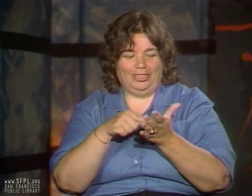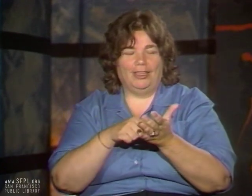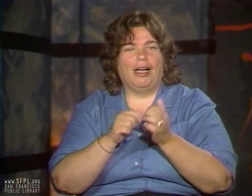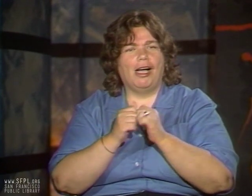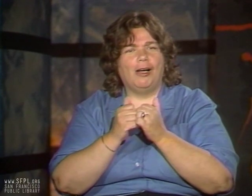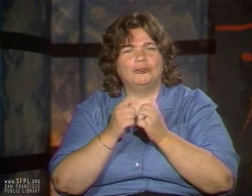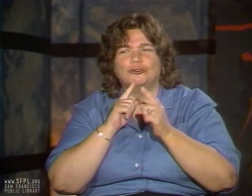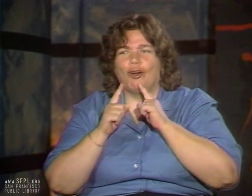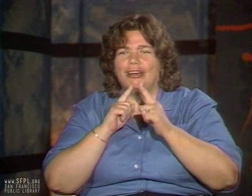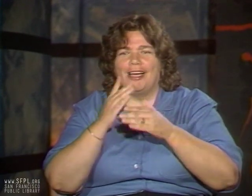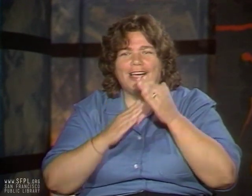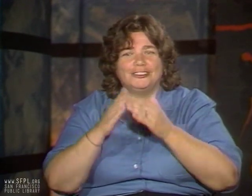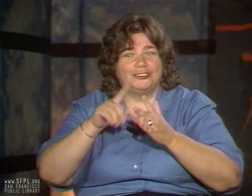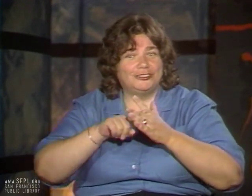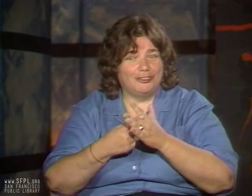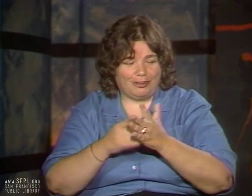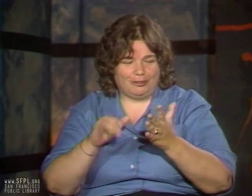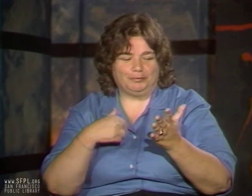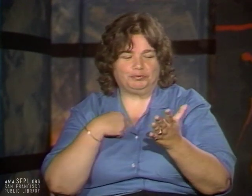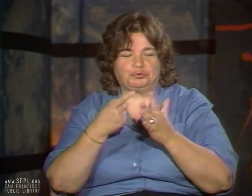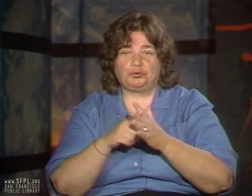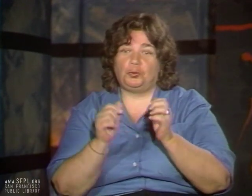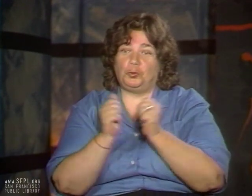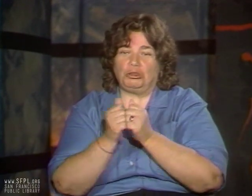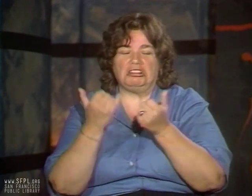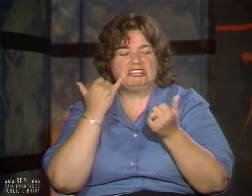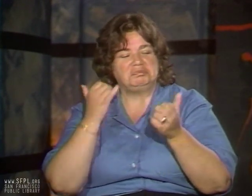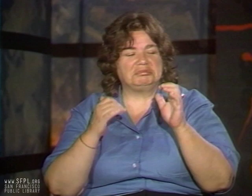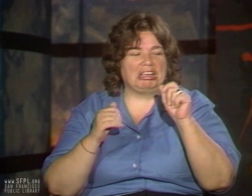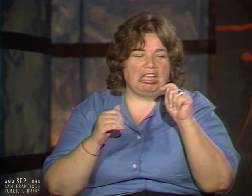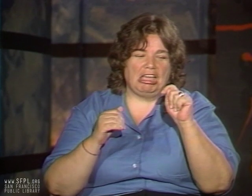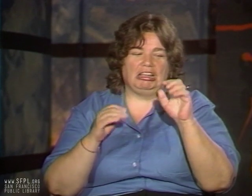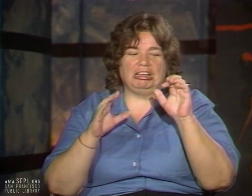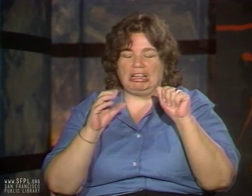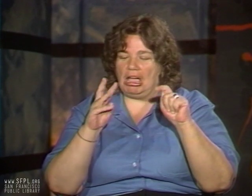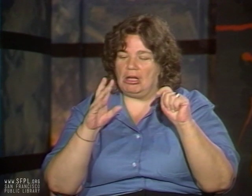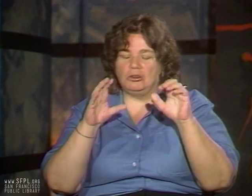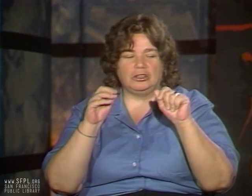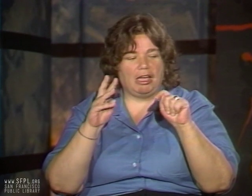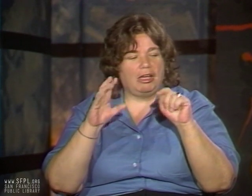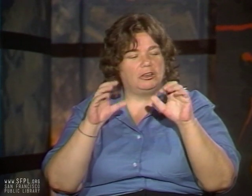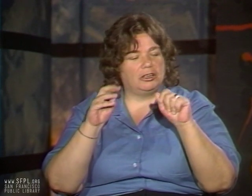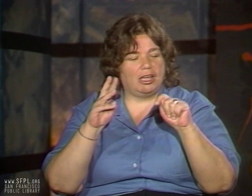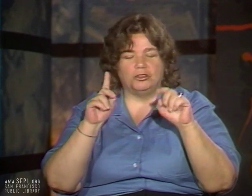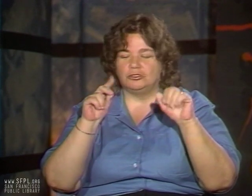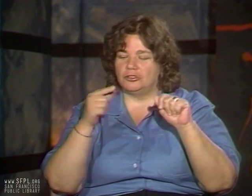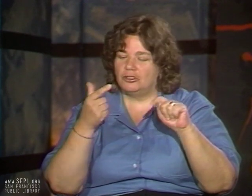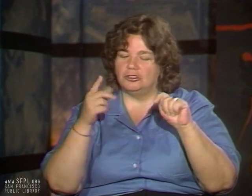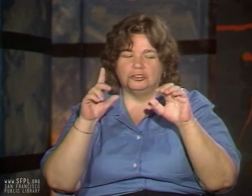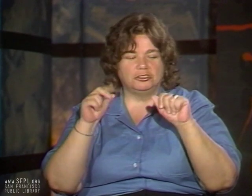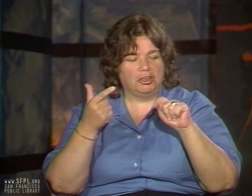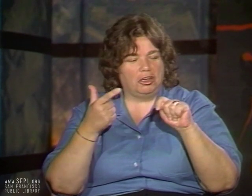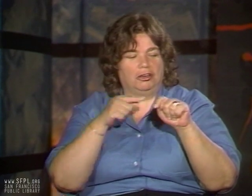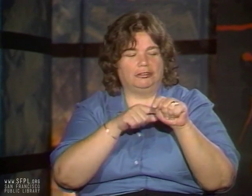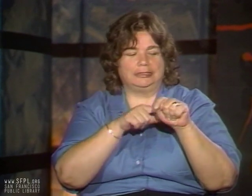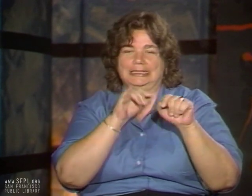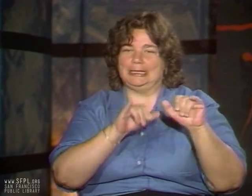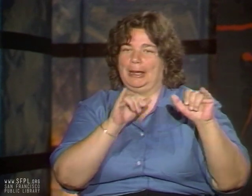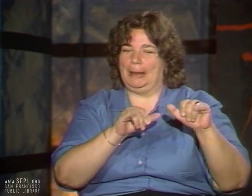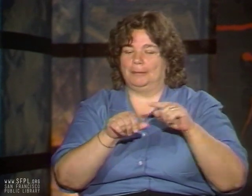the idea for the piece Crosshands while I was fooling around with a hand twister, spelling a different word with each hand at the same time. A